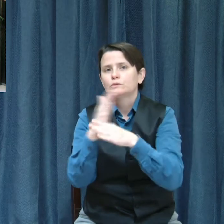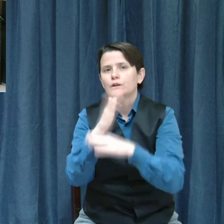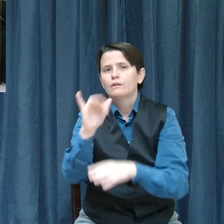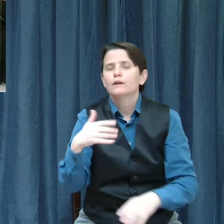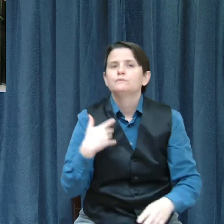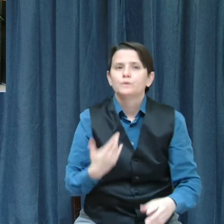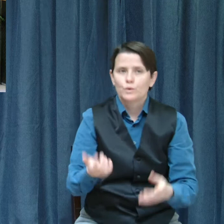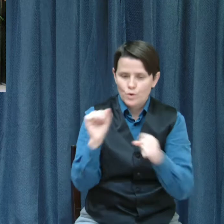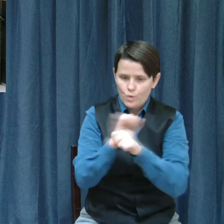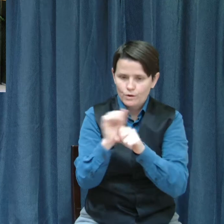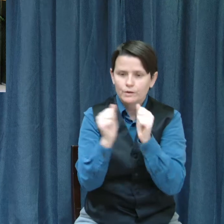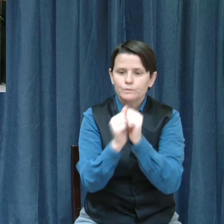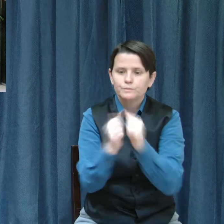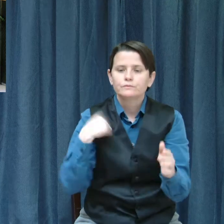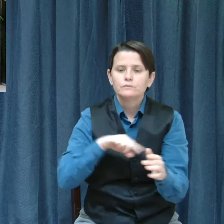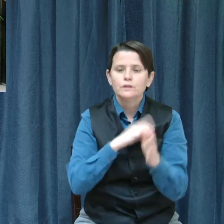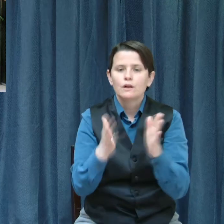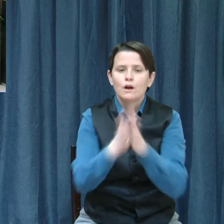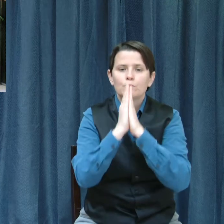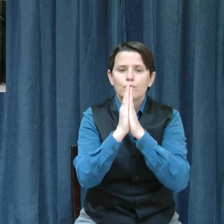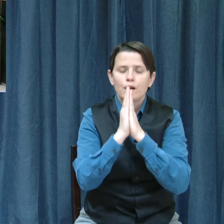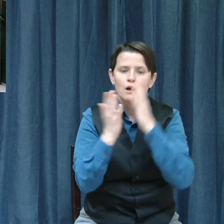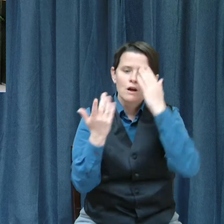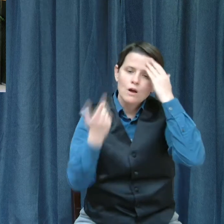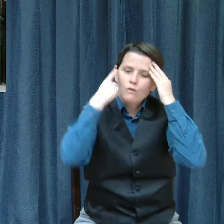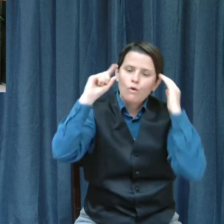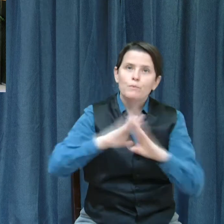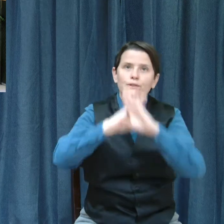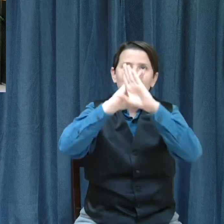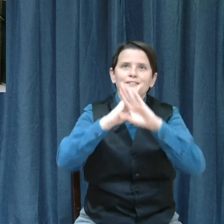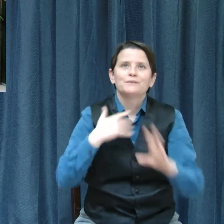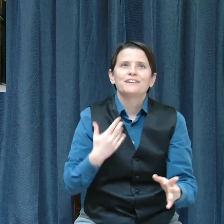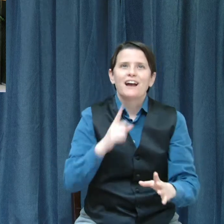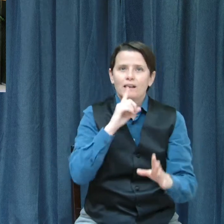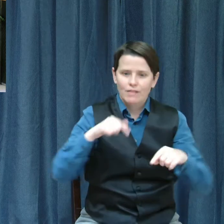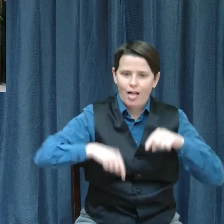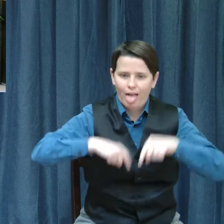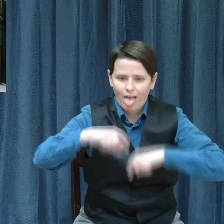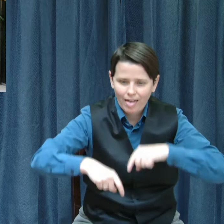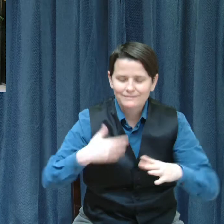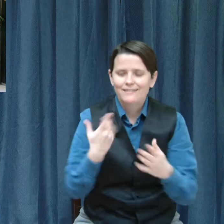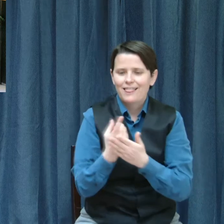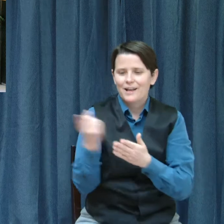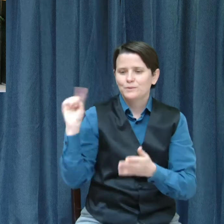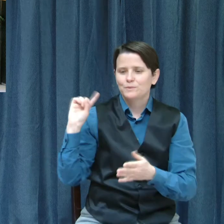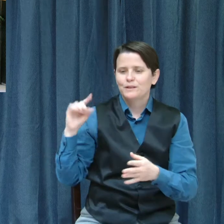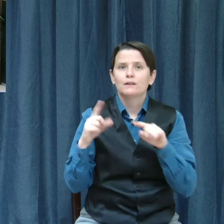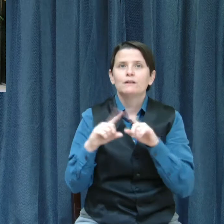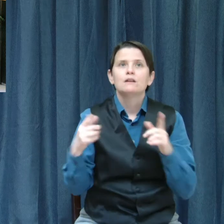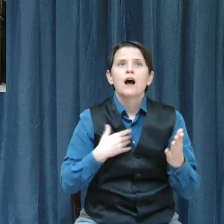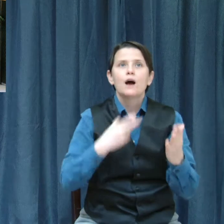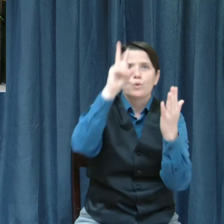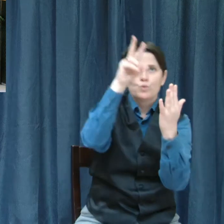for protection. We kind of stumbled a little bit through it last week, but let's see how we do today. So you want me to read the way that